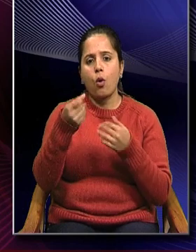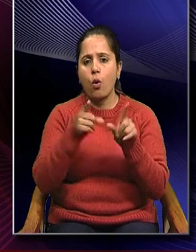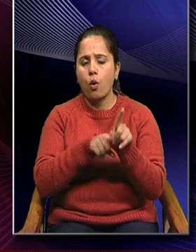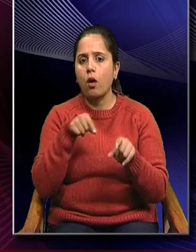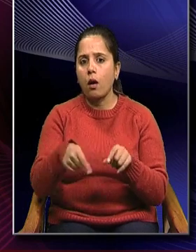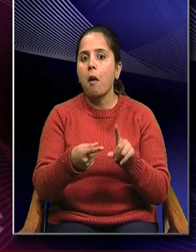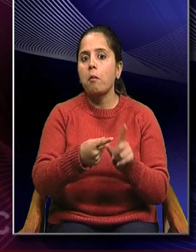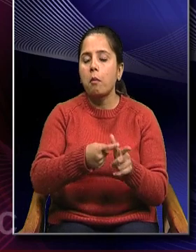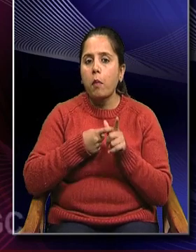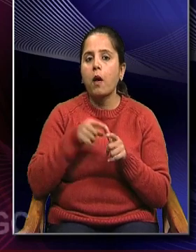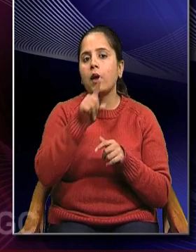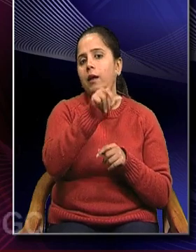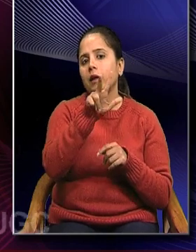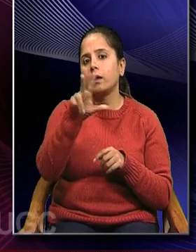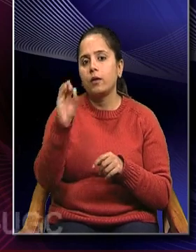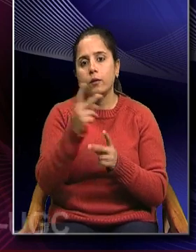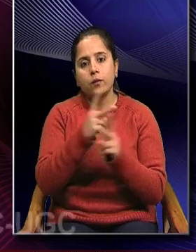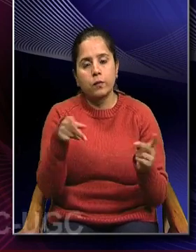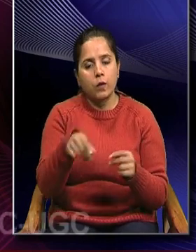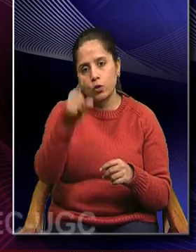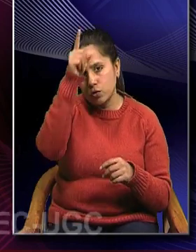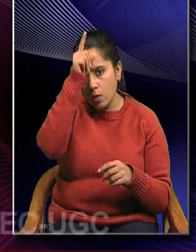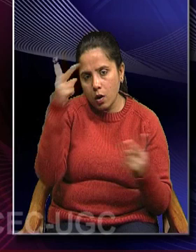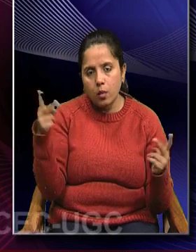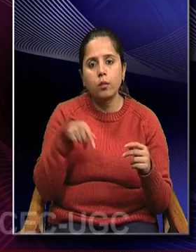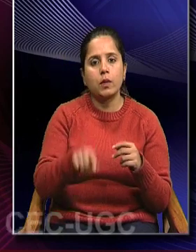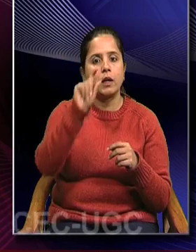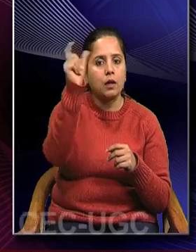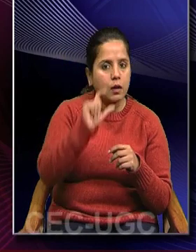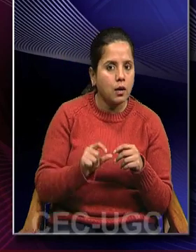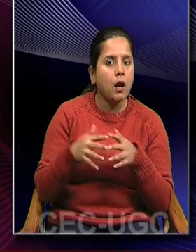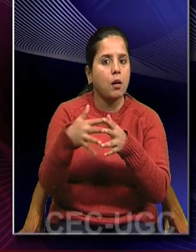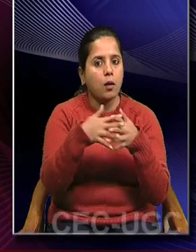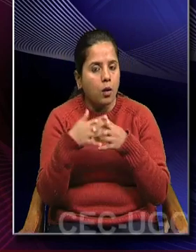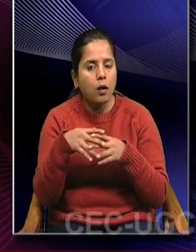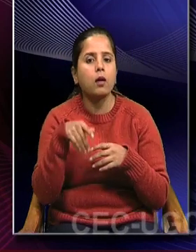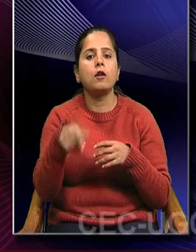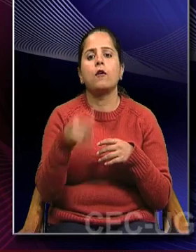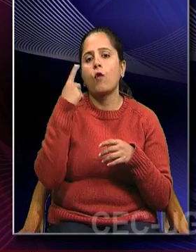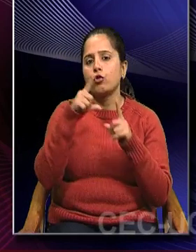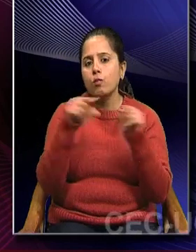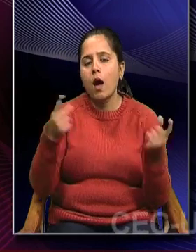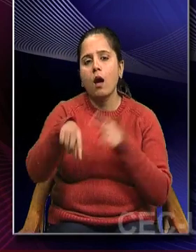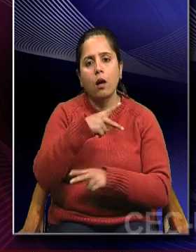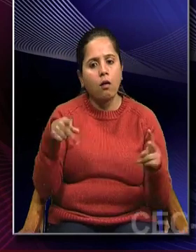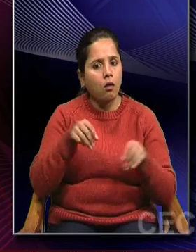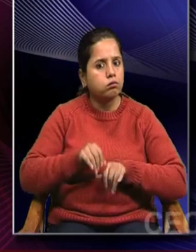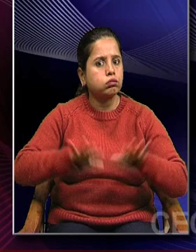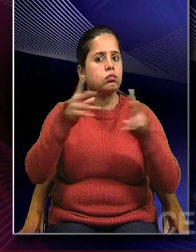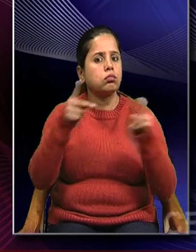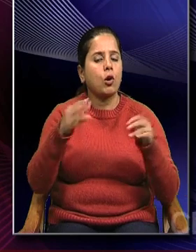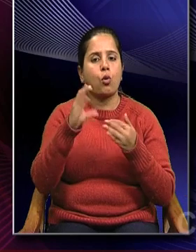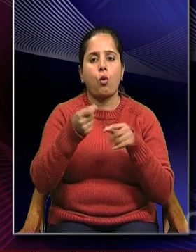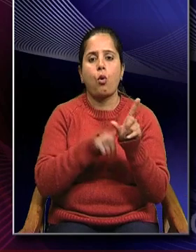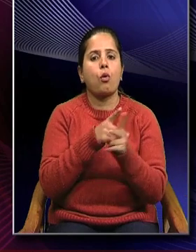speeded up from 1880s with the entry of Germany, Italy, US, Belgium and Japan into the race for colonies. And these